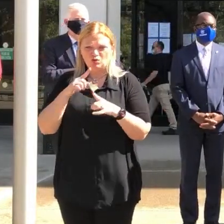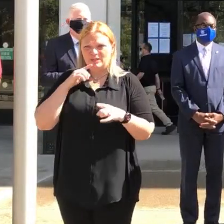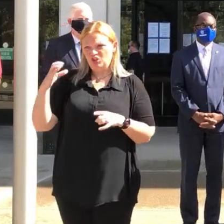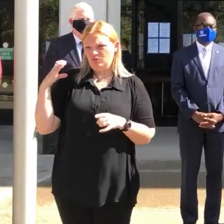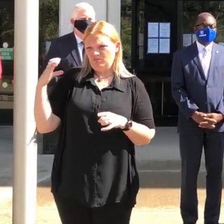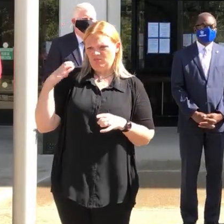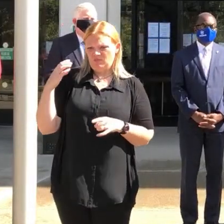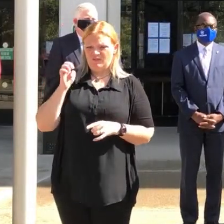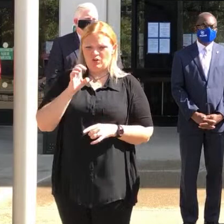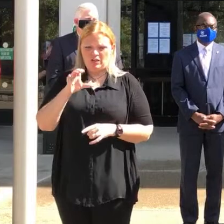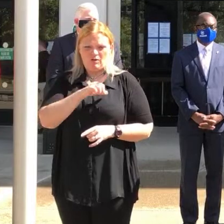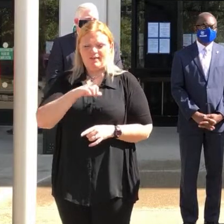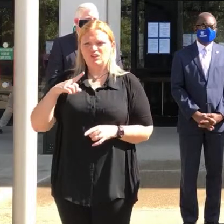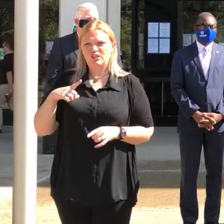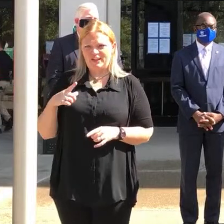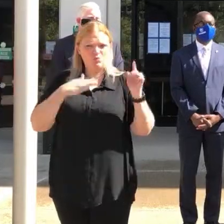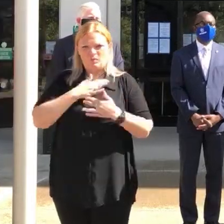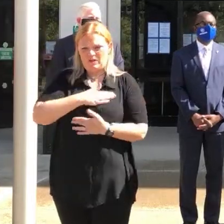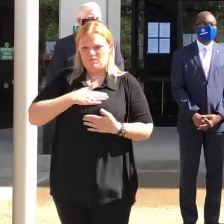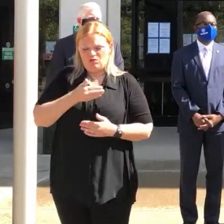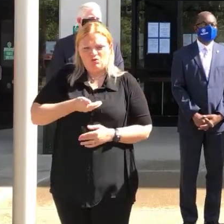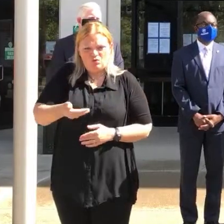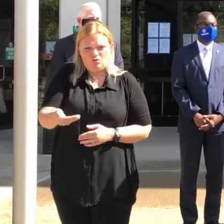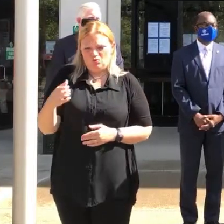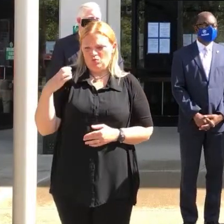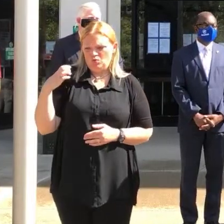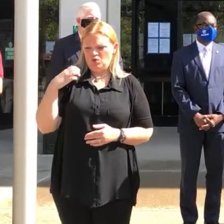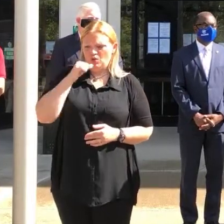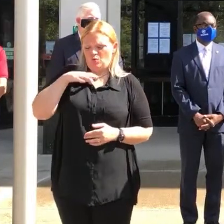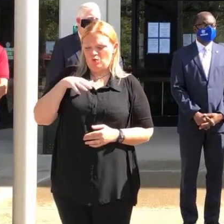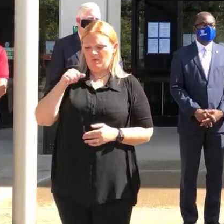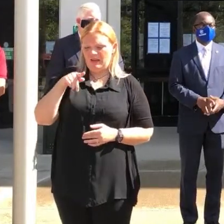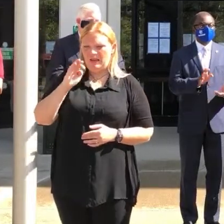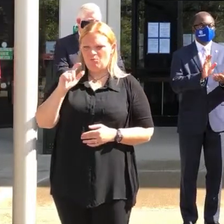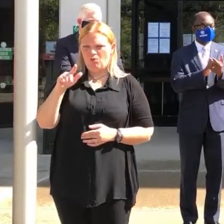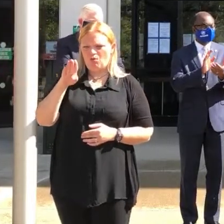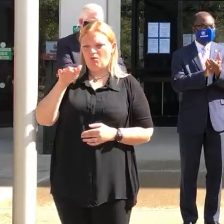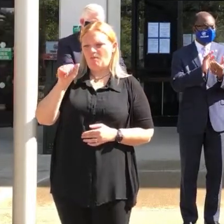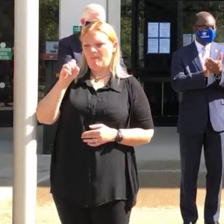chairwoman of the Erie County Legislature. And I'll introduce Chairwoman April Baskin.